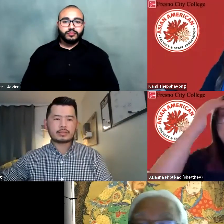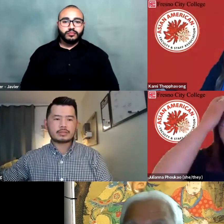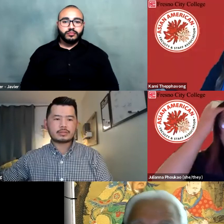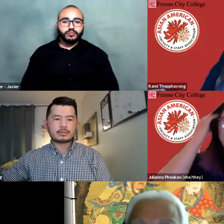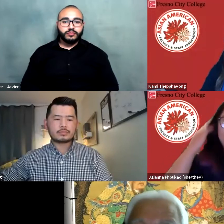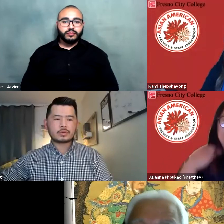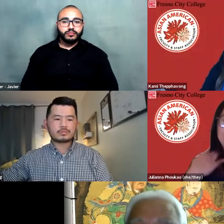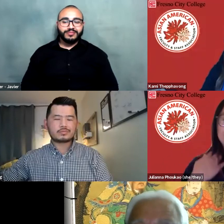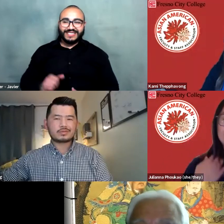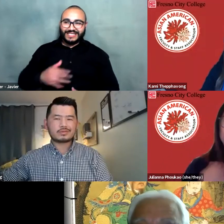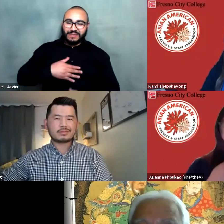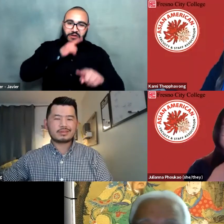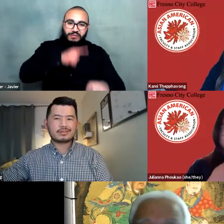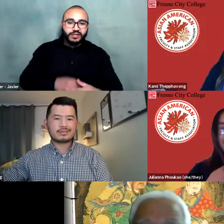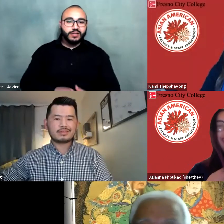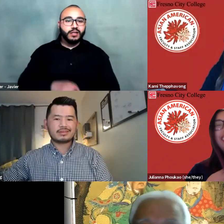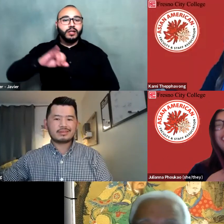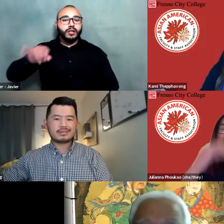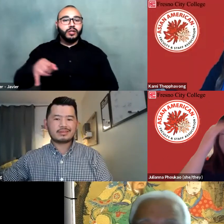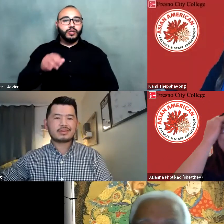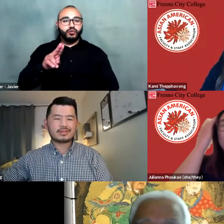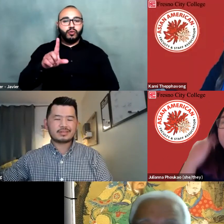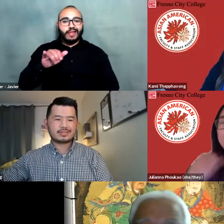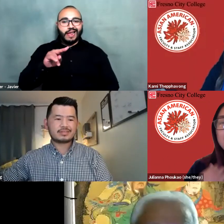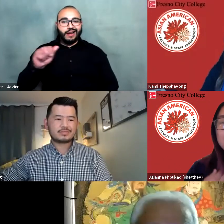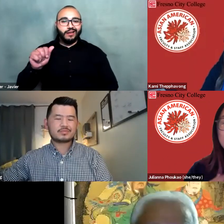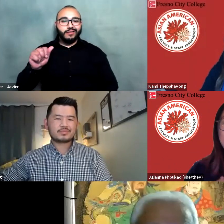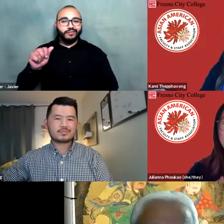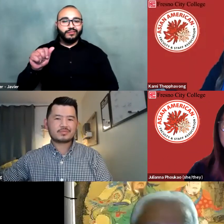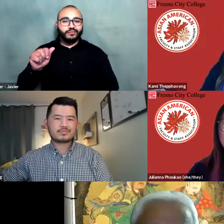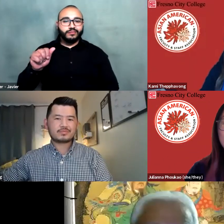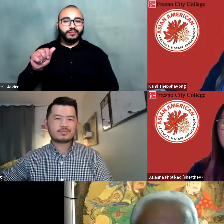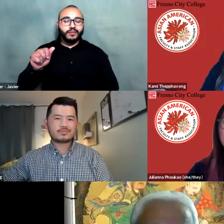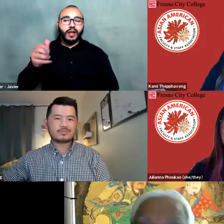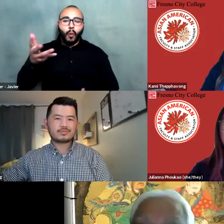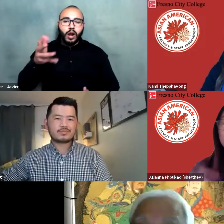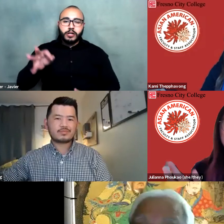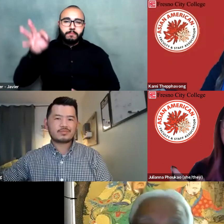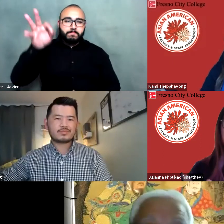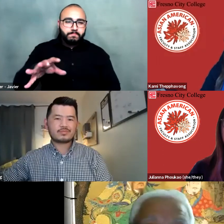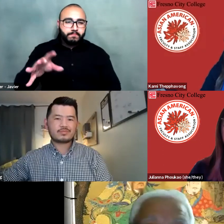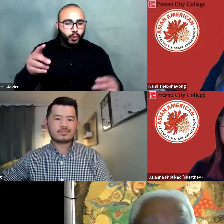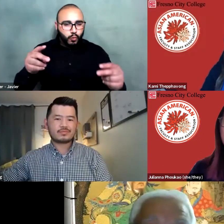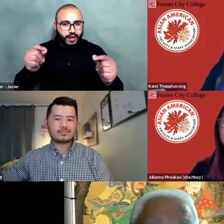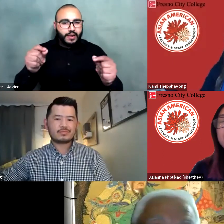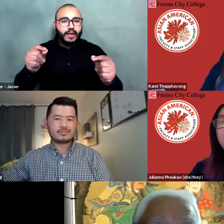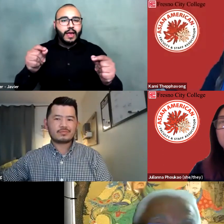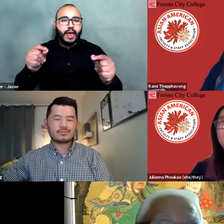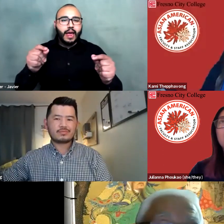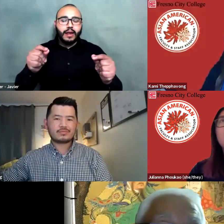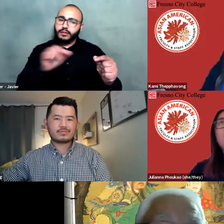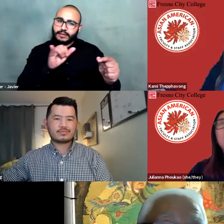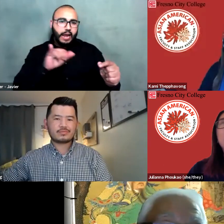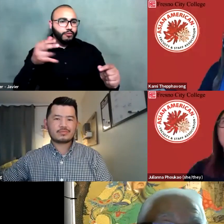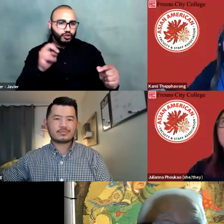That's my response. Oh, sorry, John. I just wanted to answer that really quickly and echo what John said.